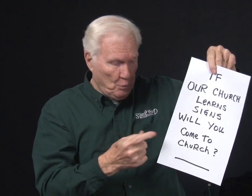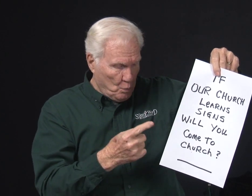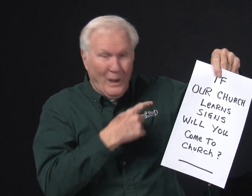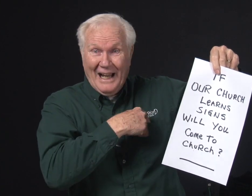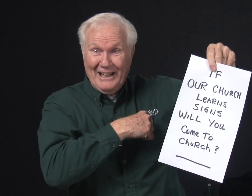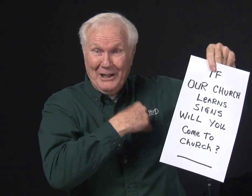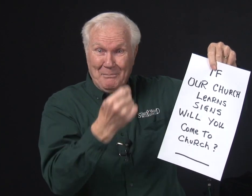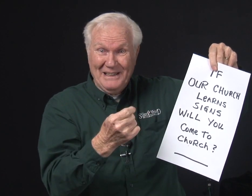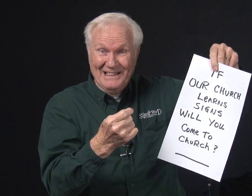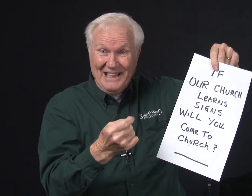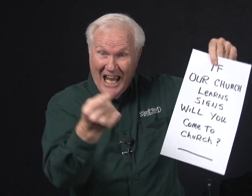I got a pen.